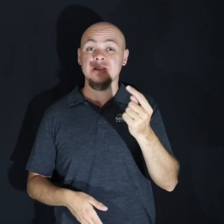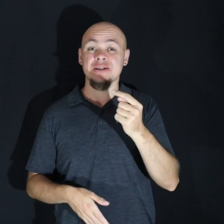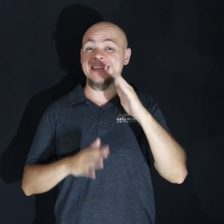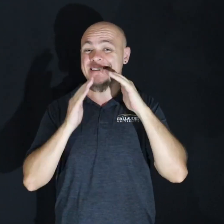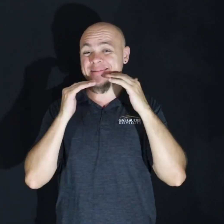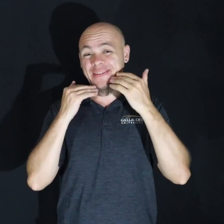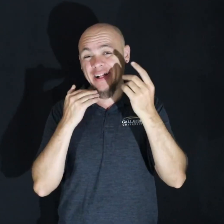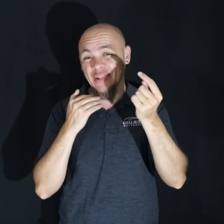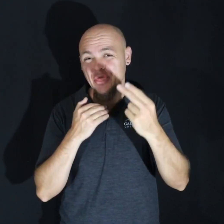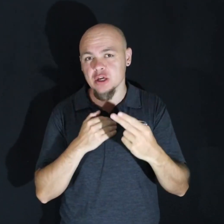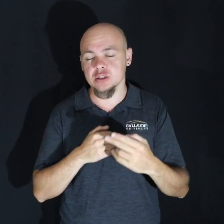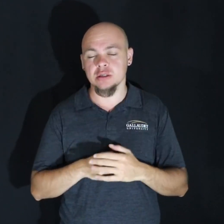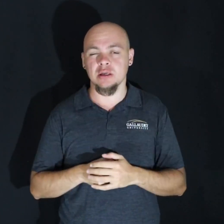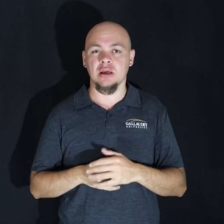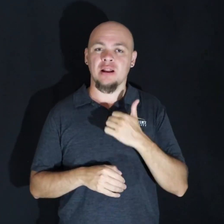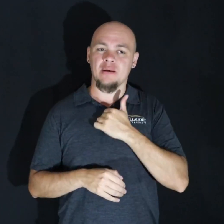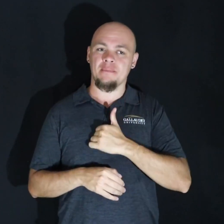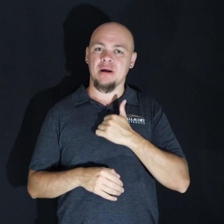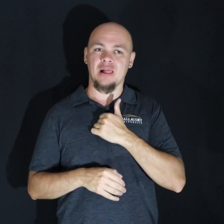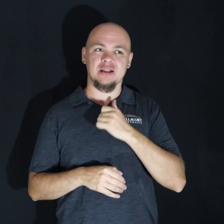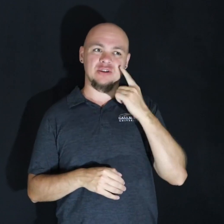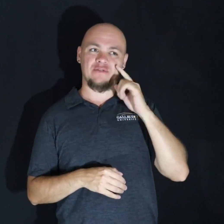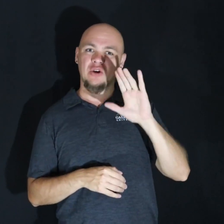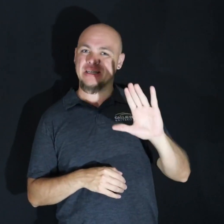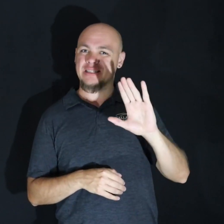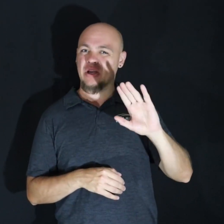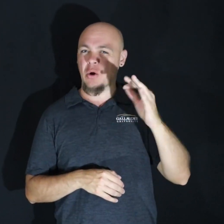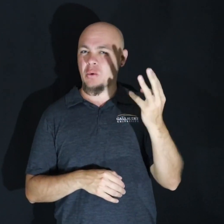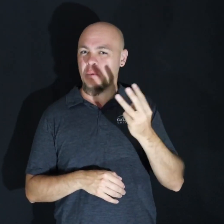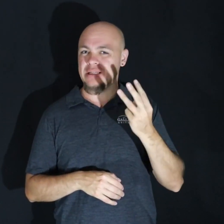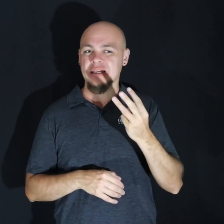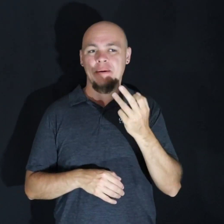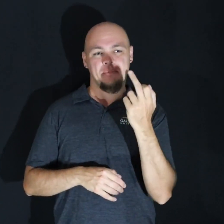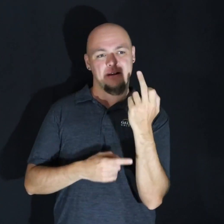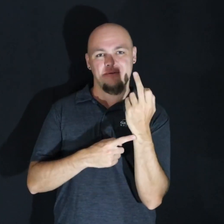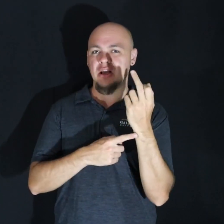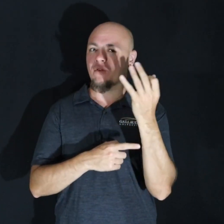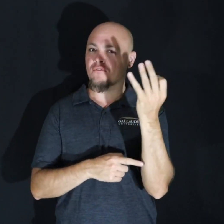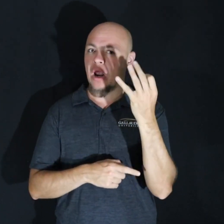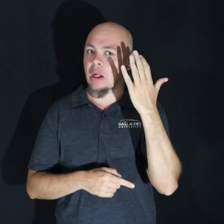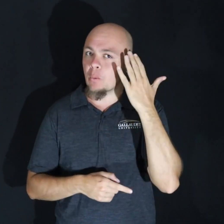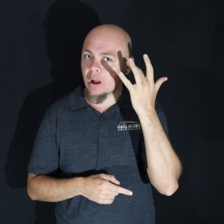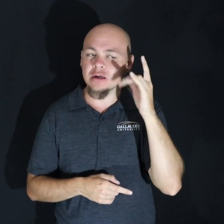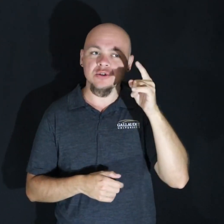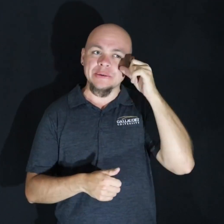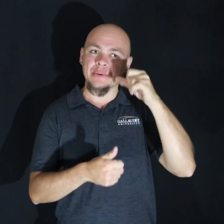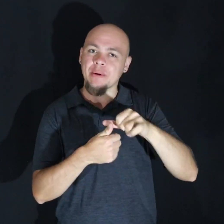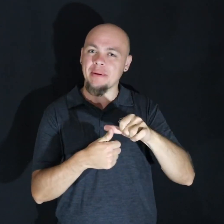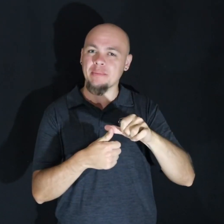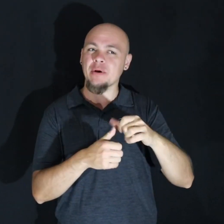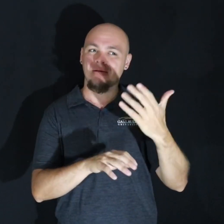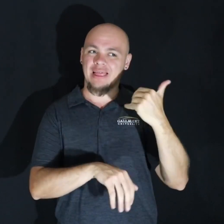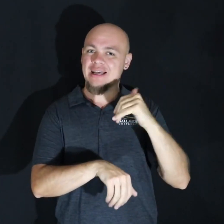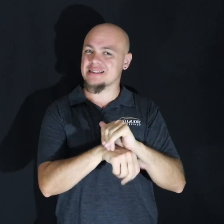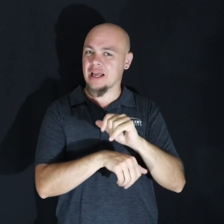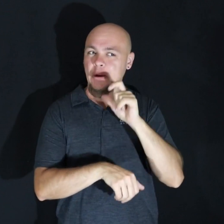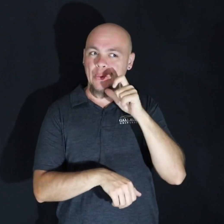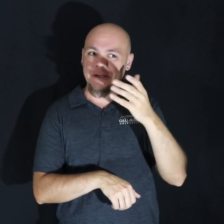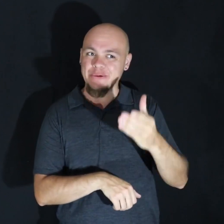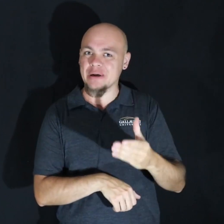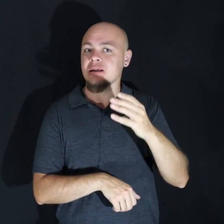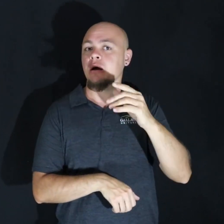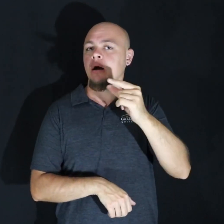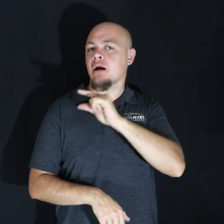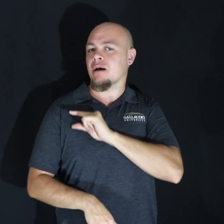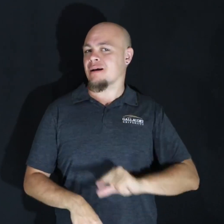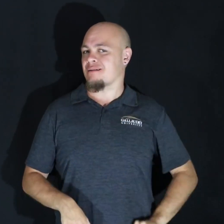on Thursday, for his apology on Wednesday, and middle fingers on Friday, because she remembered who she was last night, a goddess. You